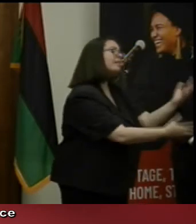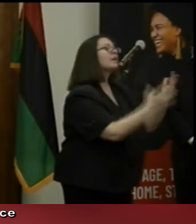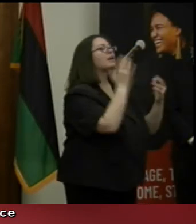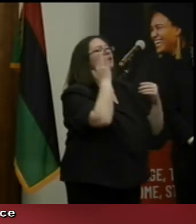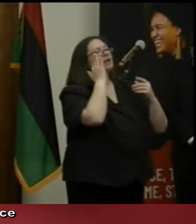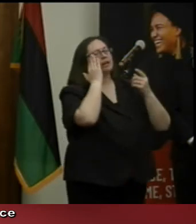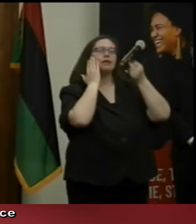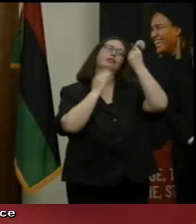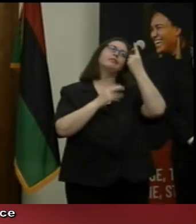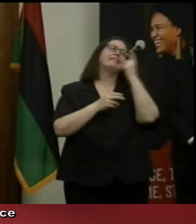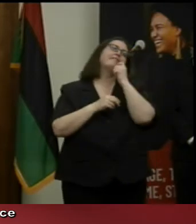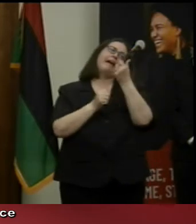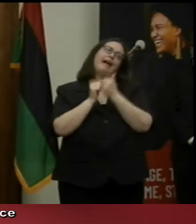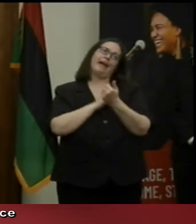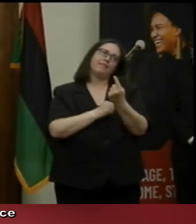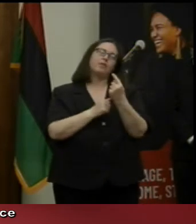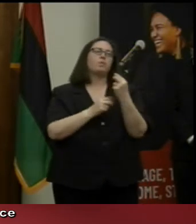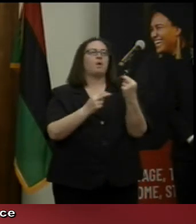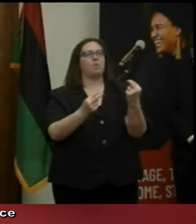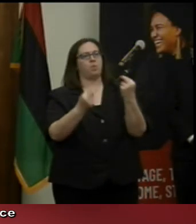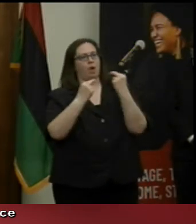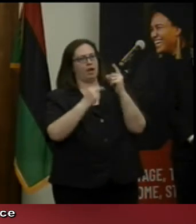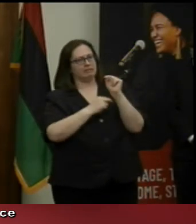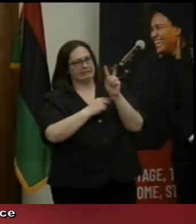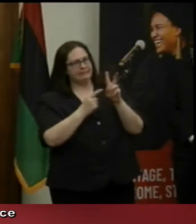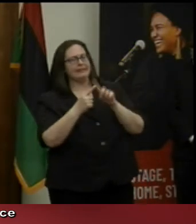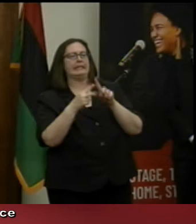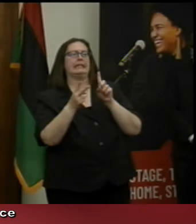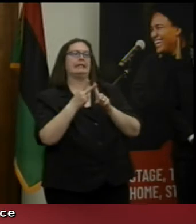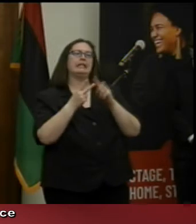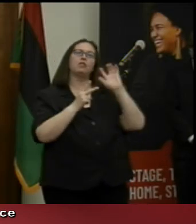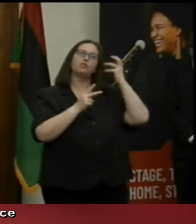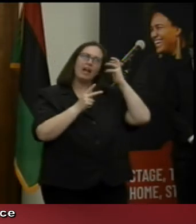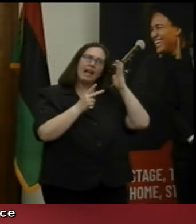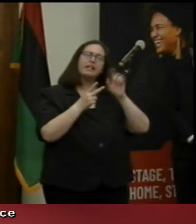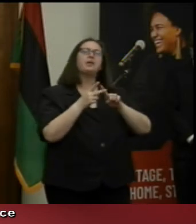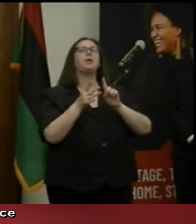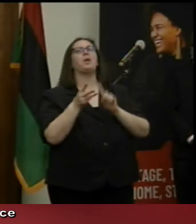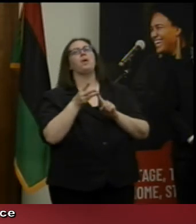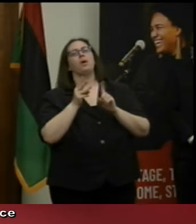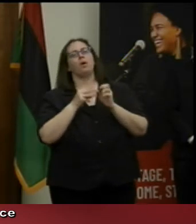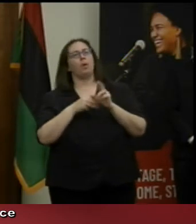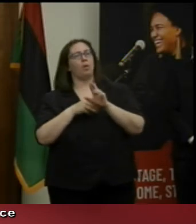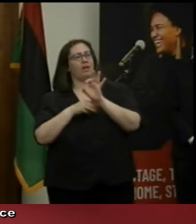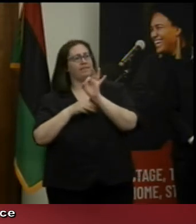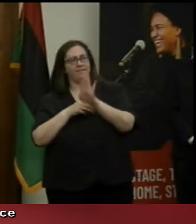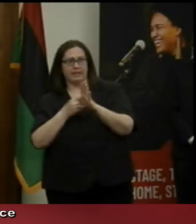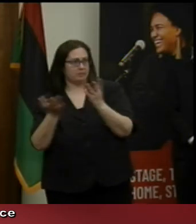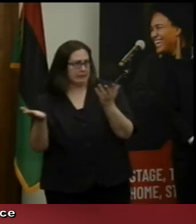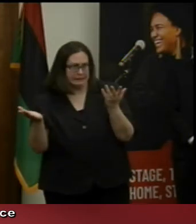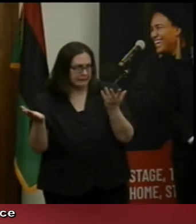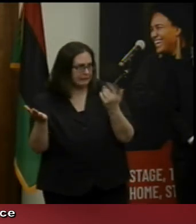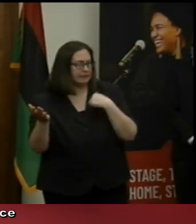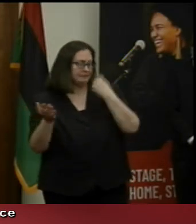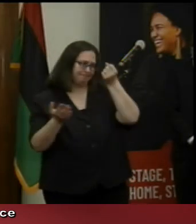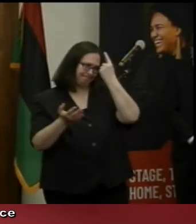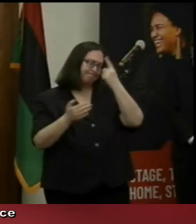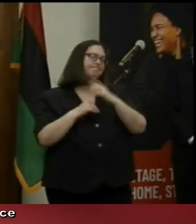not everybody's on social media. Not everybody watches TV. Not everybody listens to the radio. But that's why